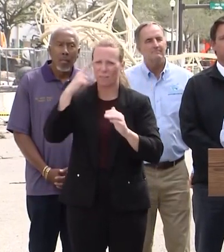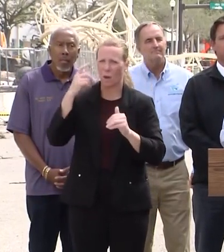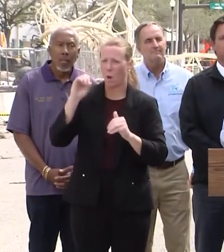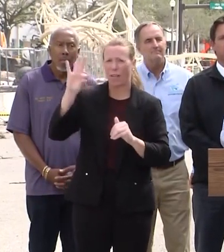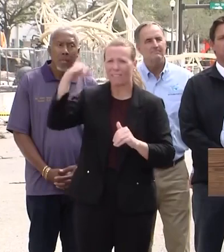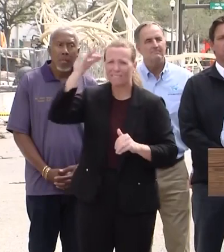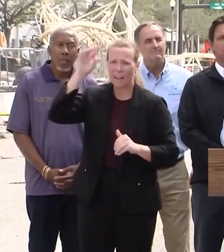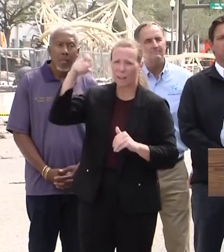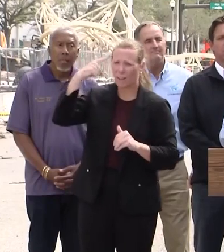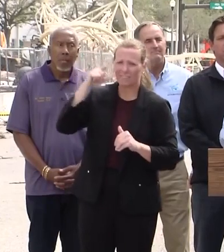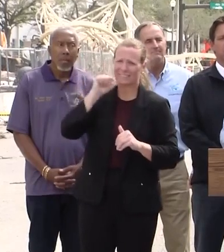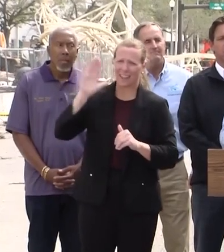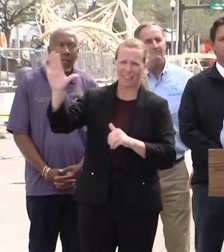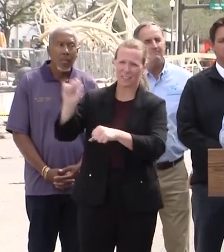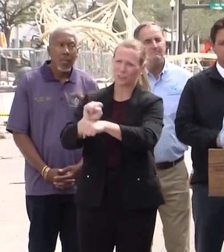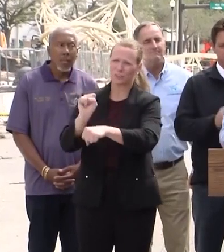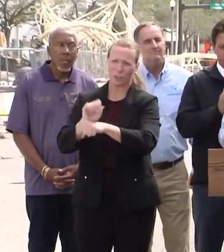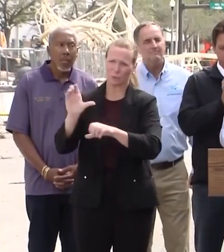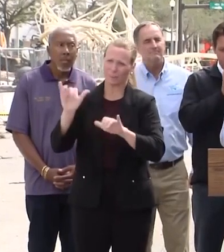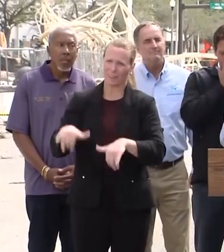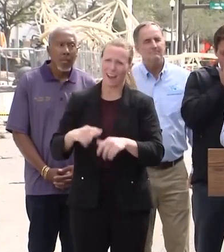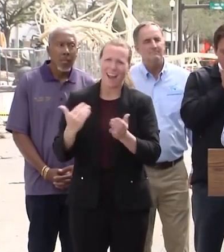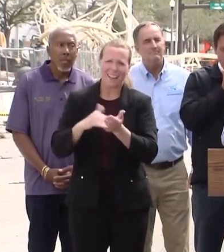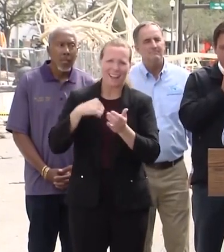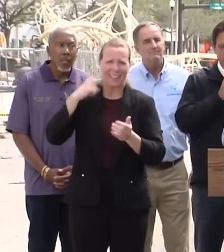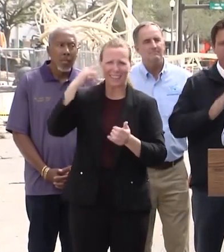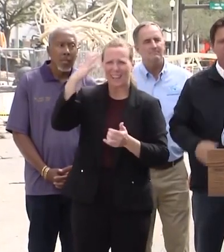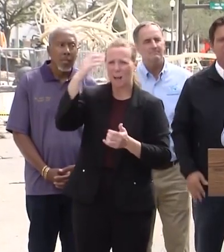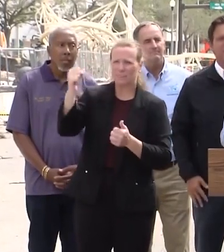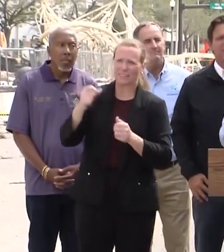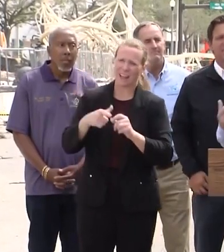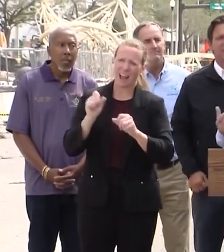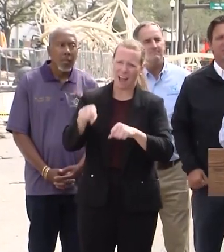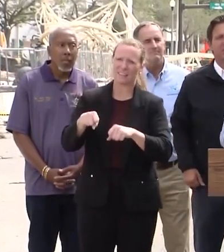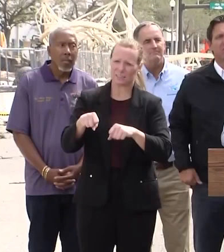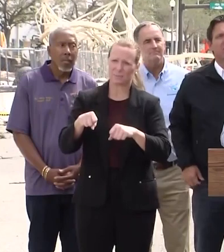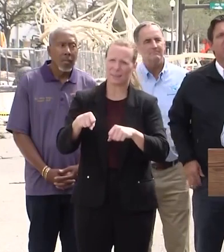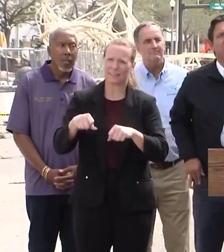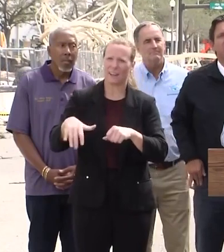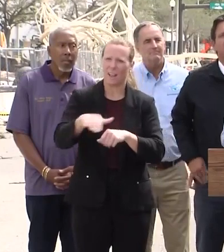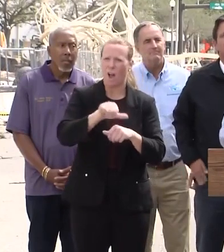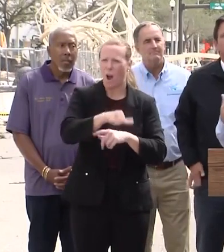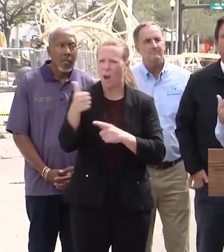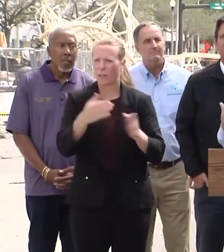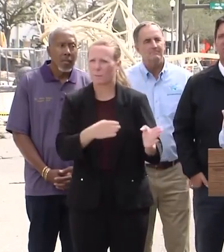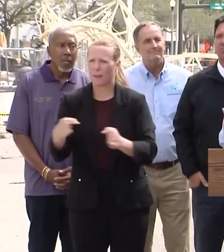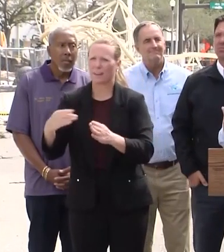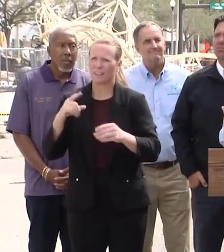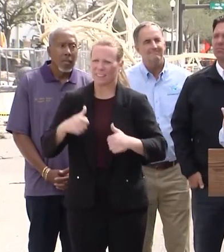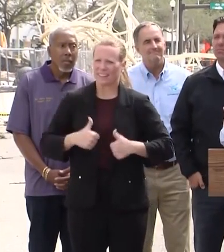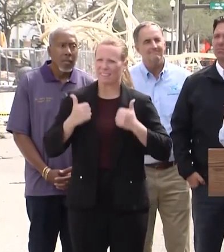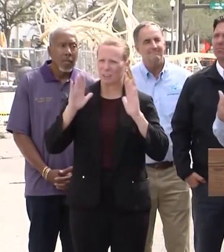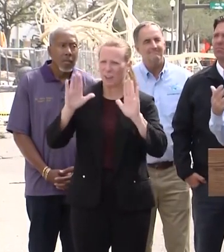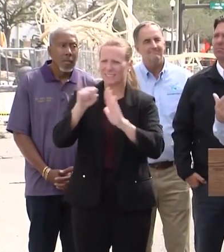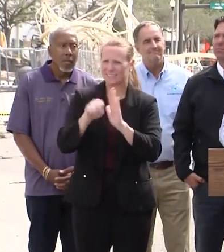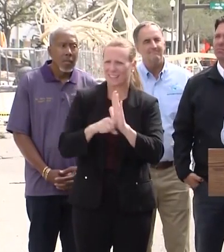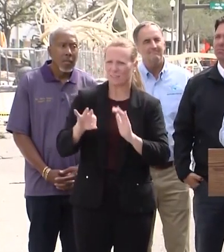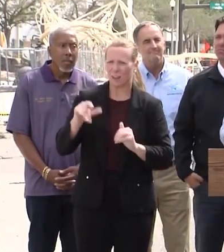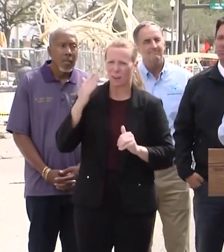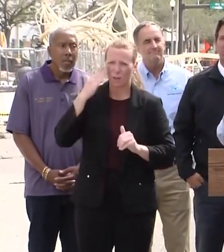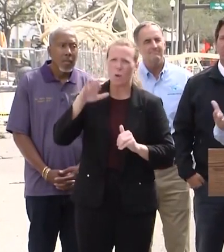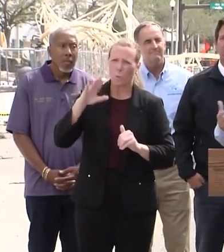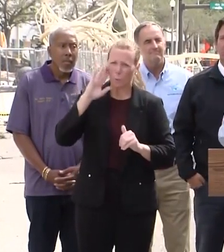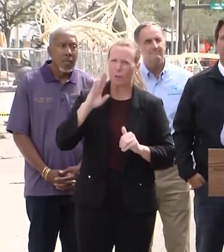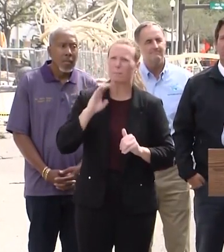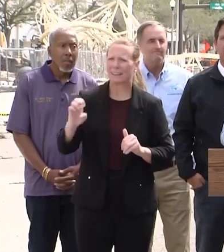their job to do that. Again, I think there's common sense that's got to prevail. You got to have contingency plans. You live in the great state of Florida, where you know you're going to be the